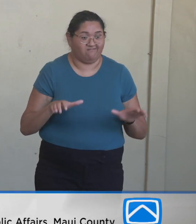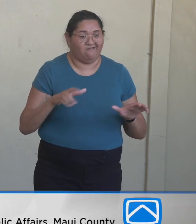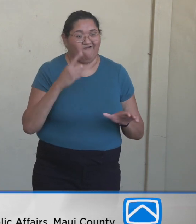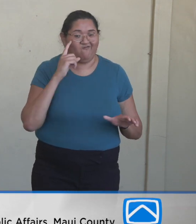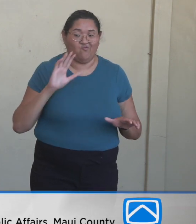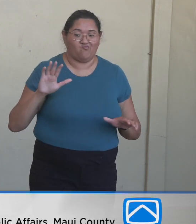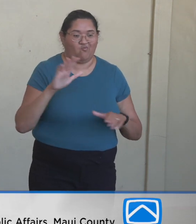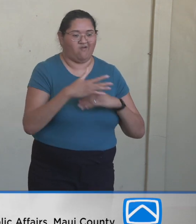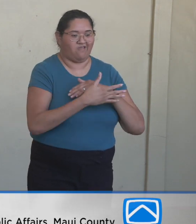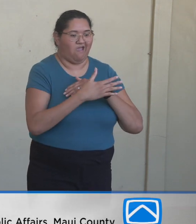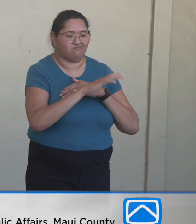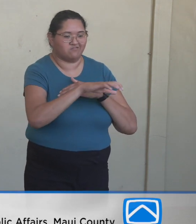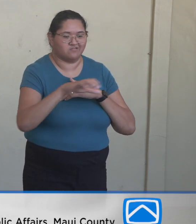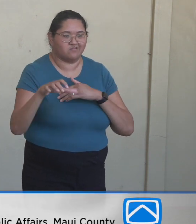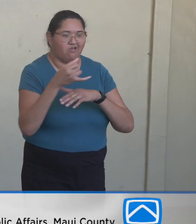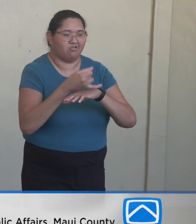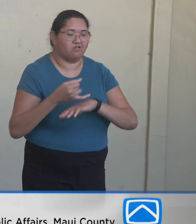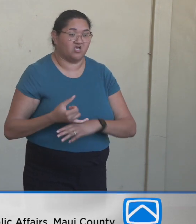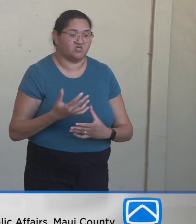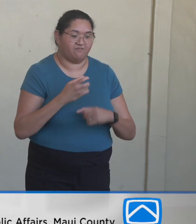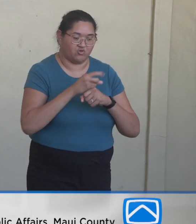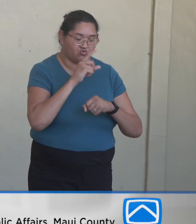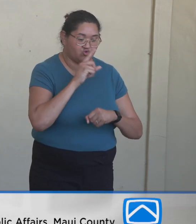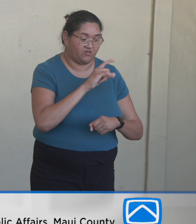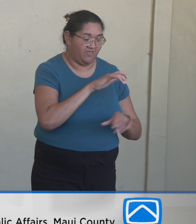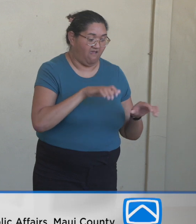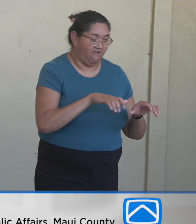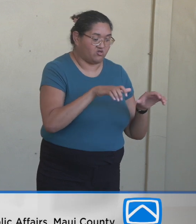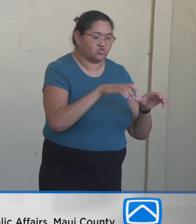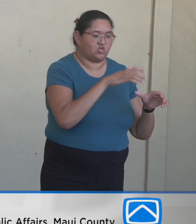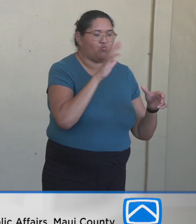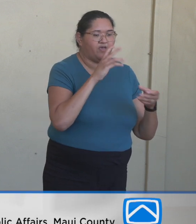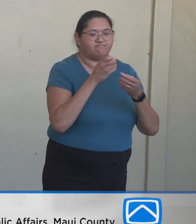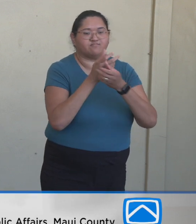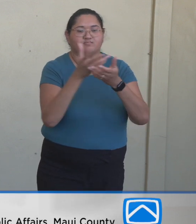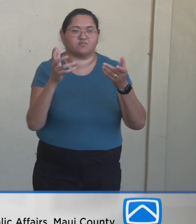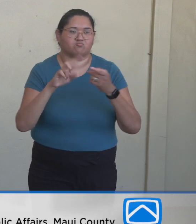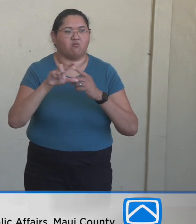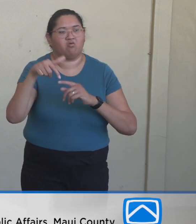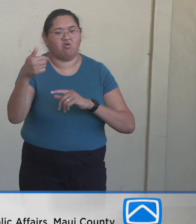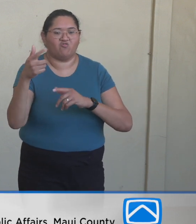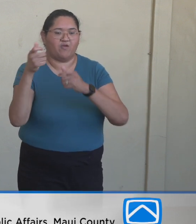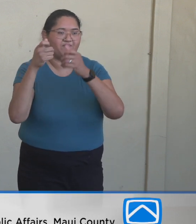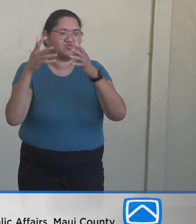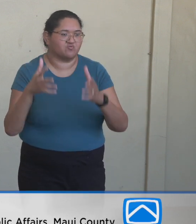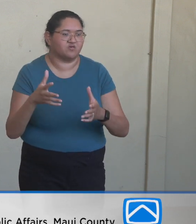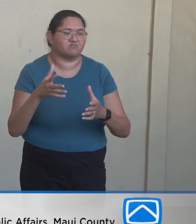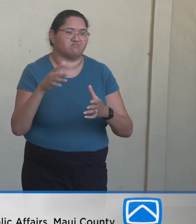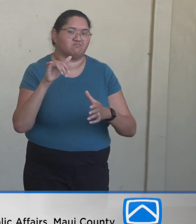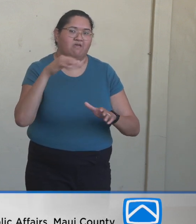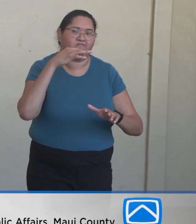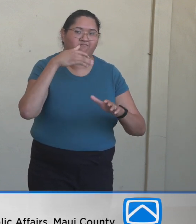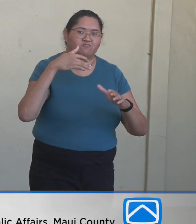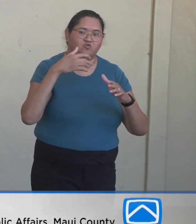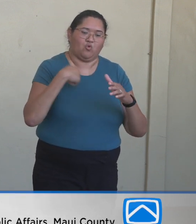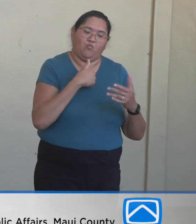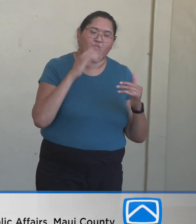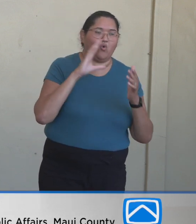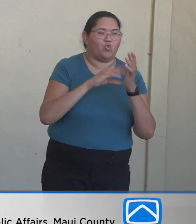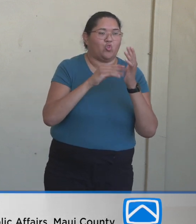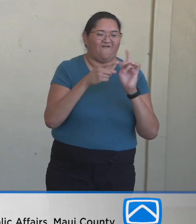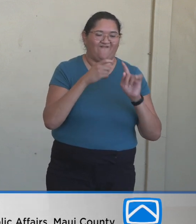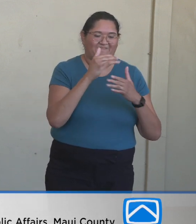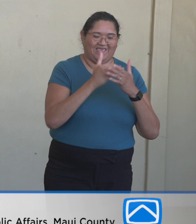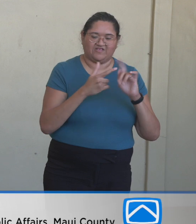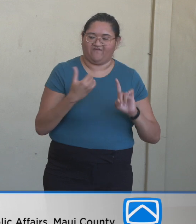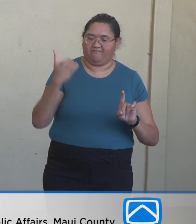your counties that would ensure that after-action reports get passed on to another administration that's incoming so that we learn from the